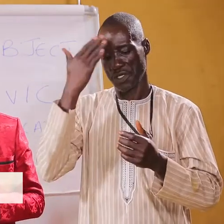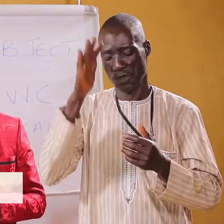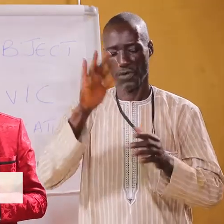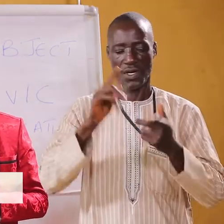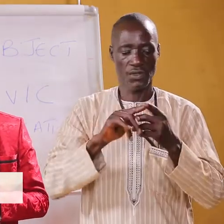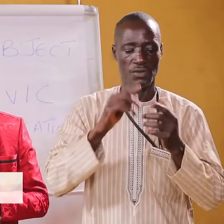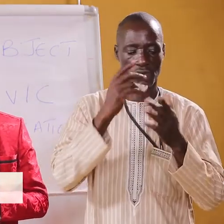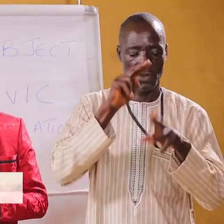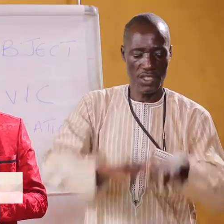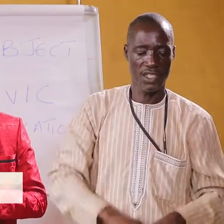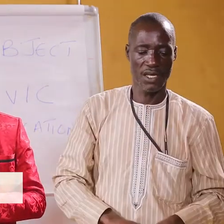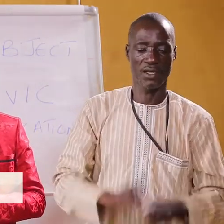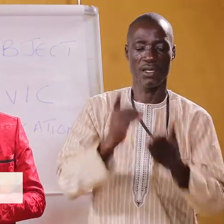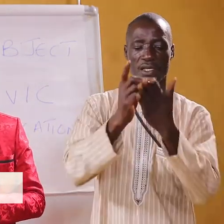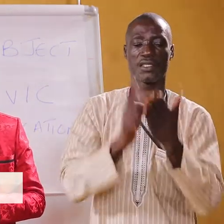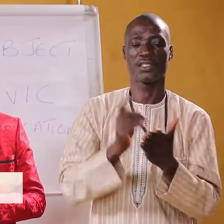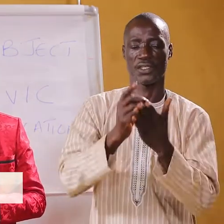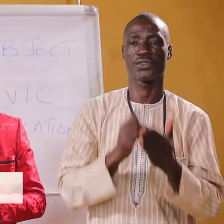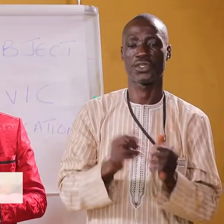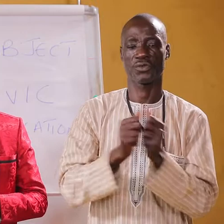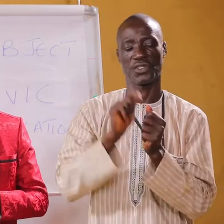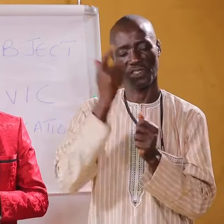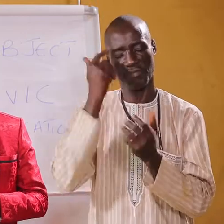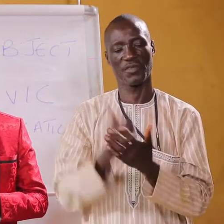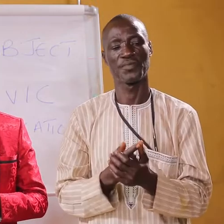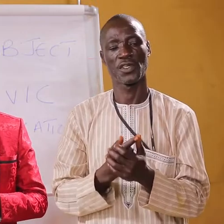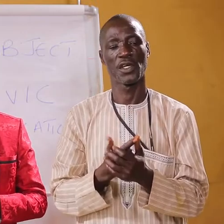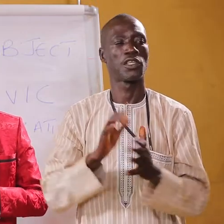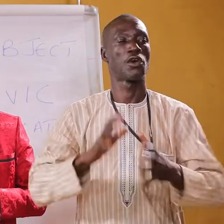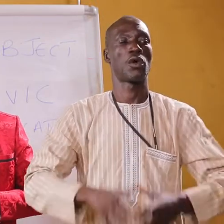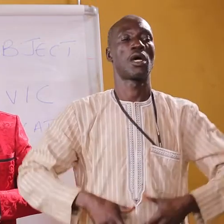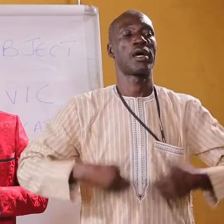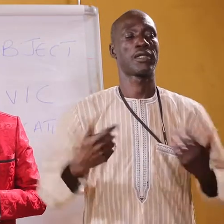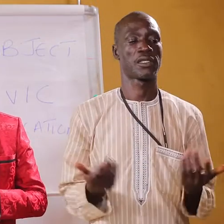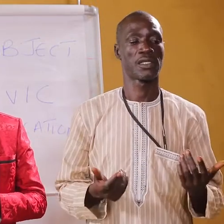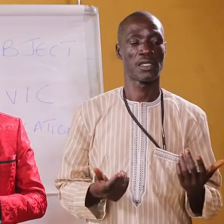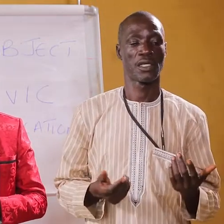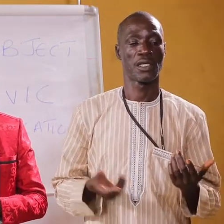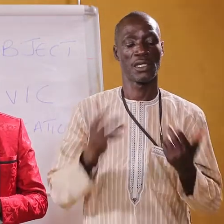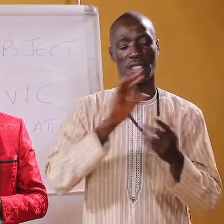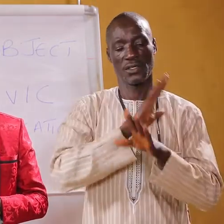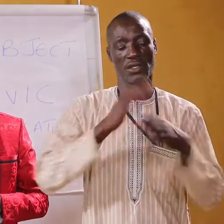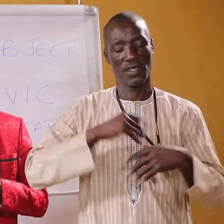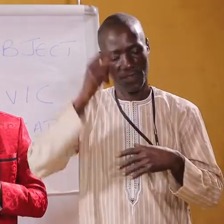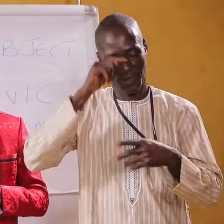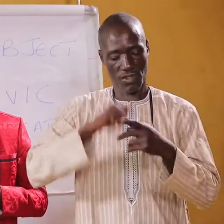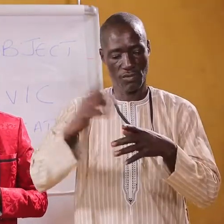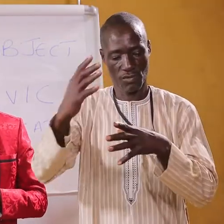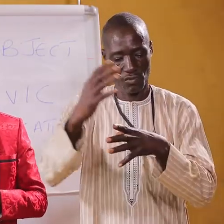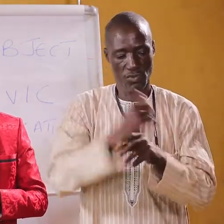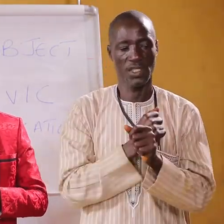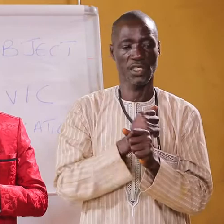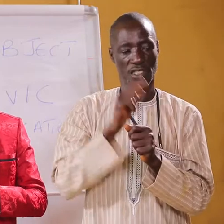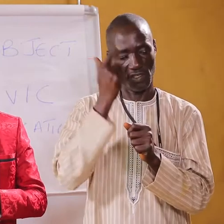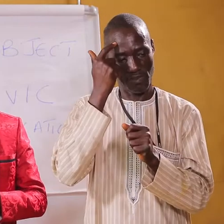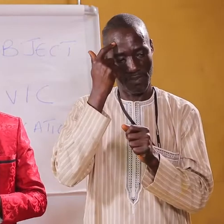with government. They are aggressive in nature. They don't know how to win the heart of the government. And so before you know